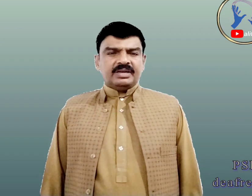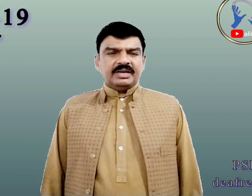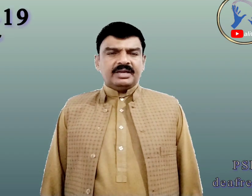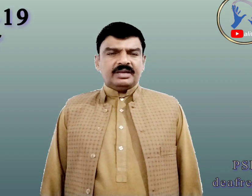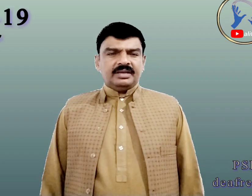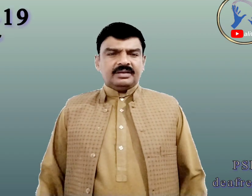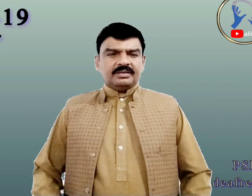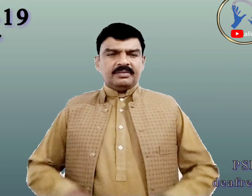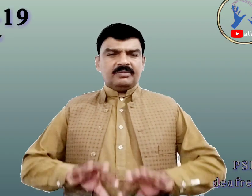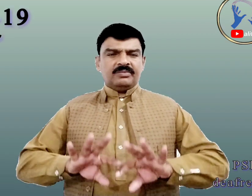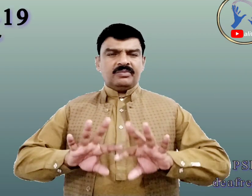COVID-19,